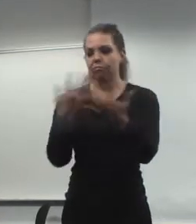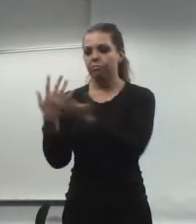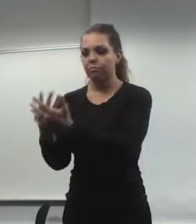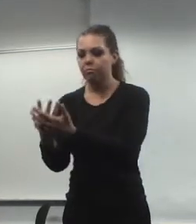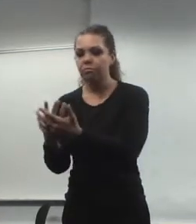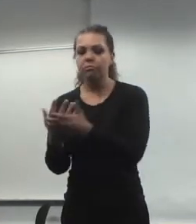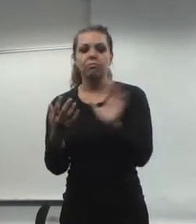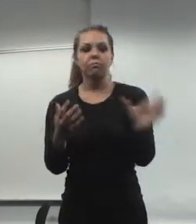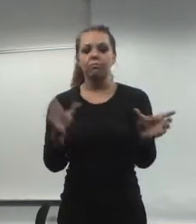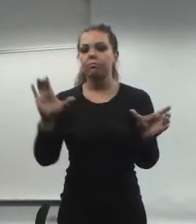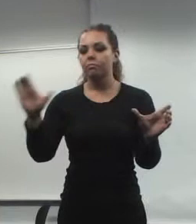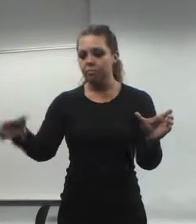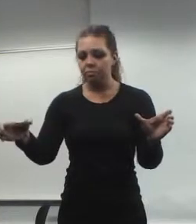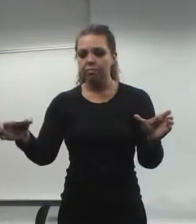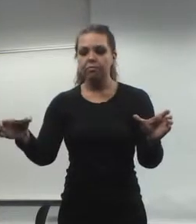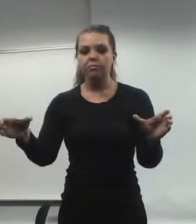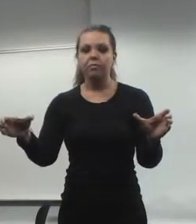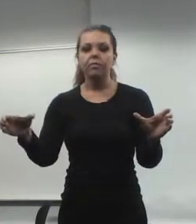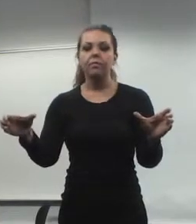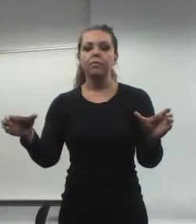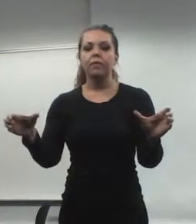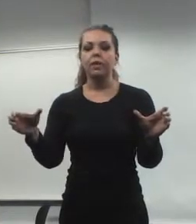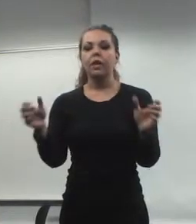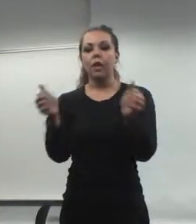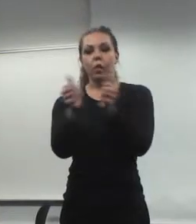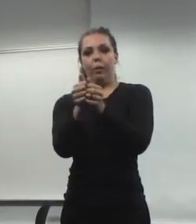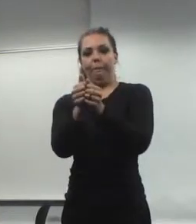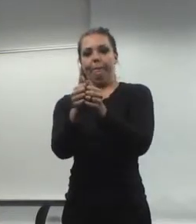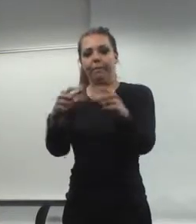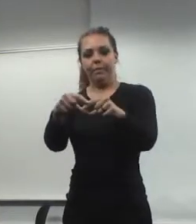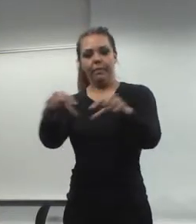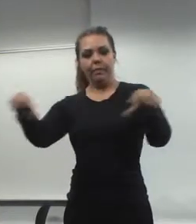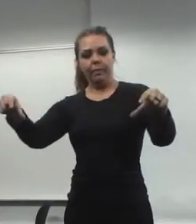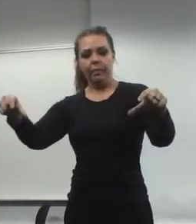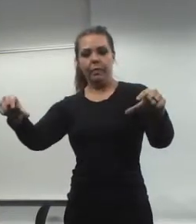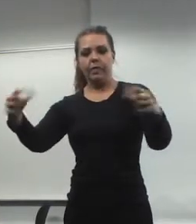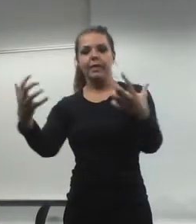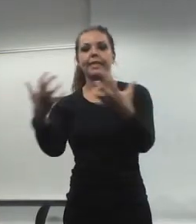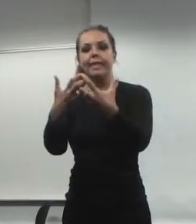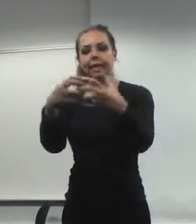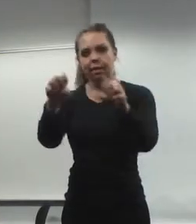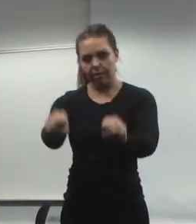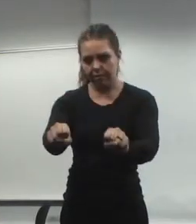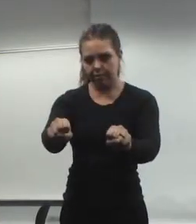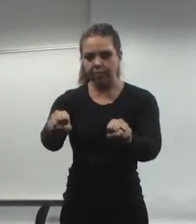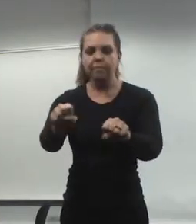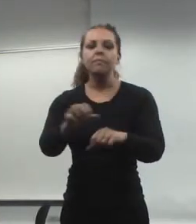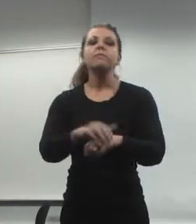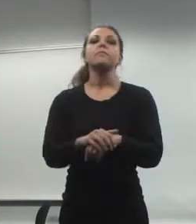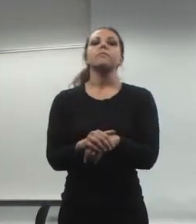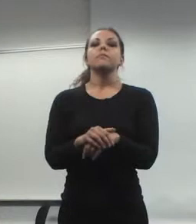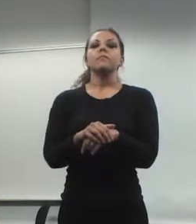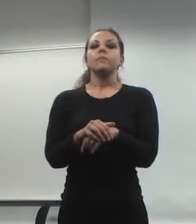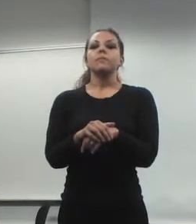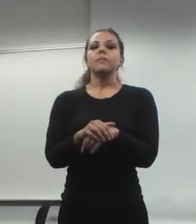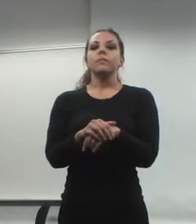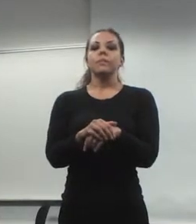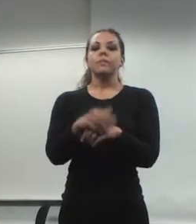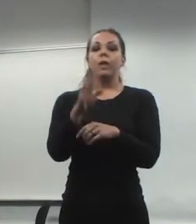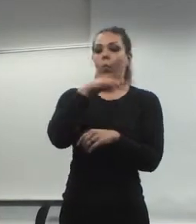middle. And the mice were in the middle part, and then there were 2 doors, and they could choose to go out with other mice,